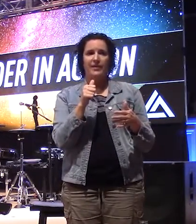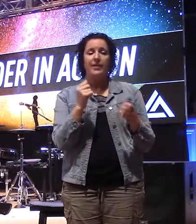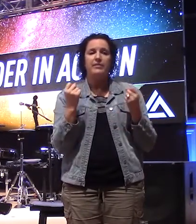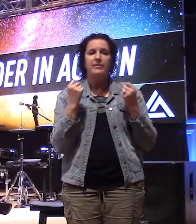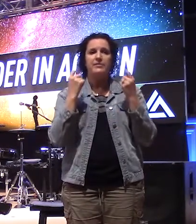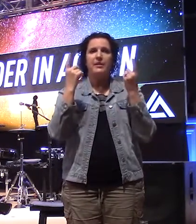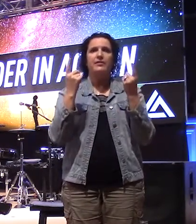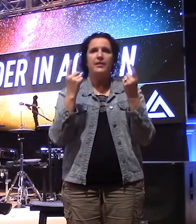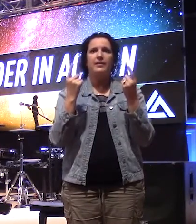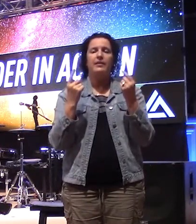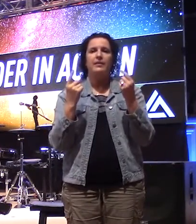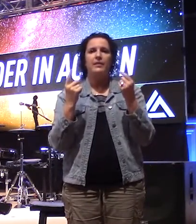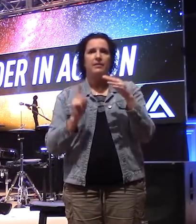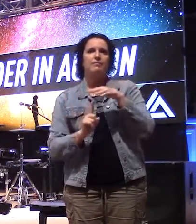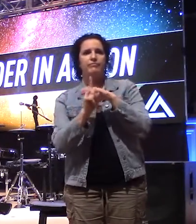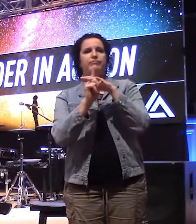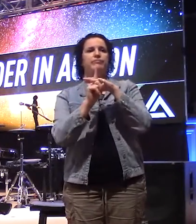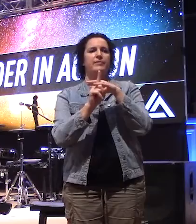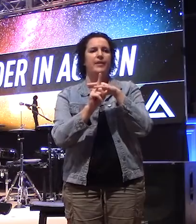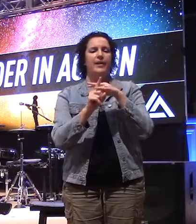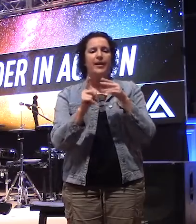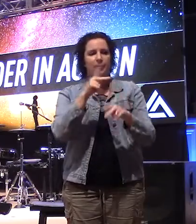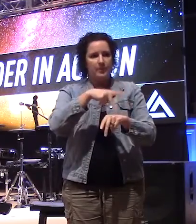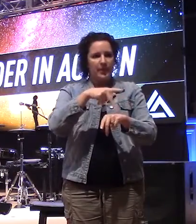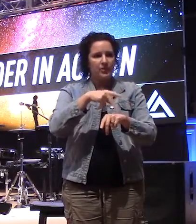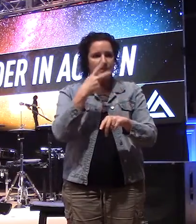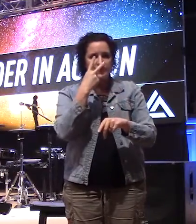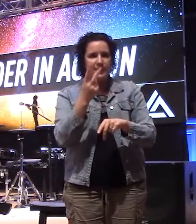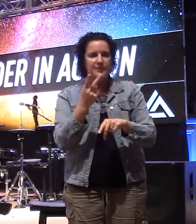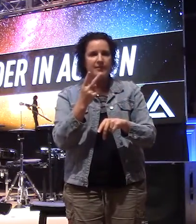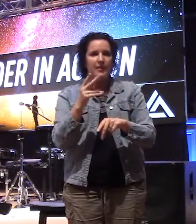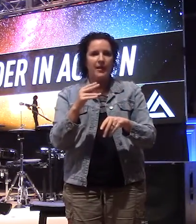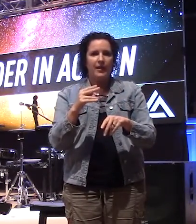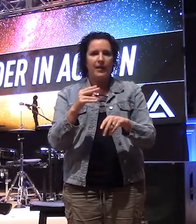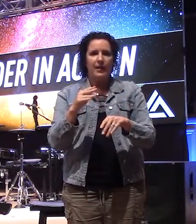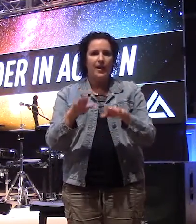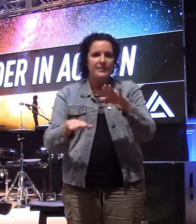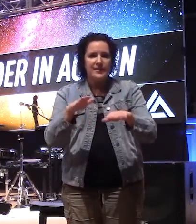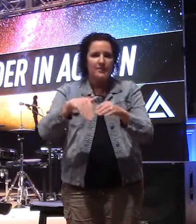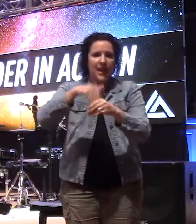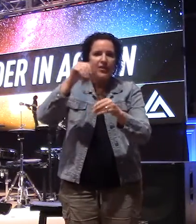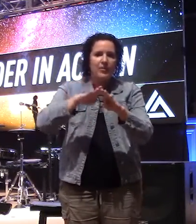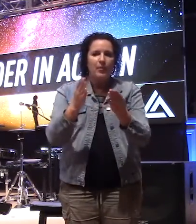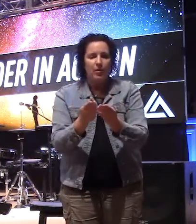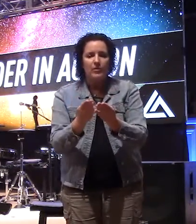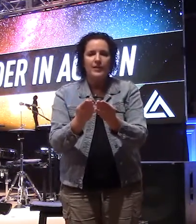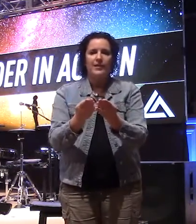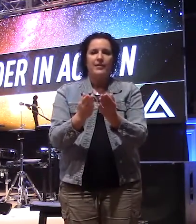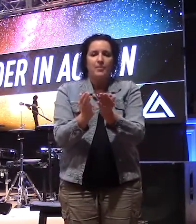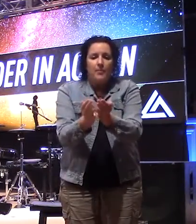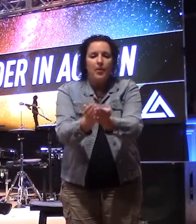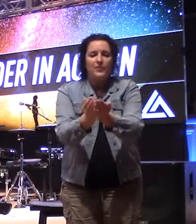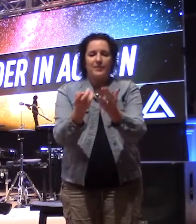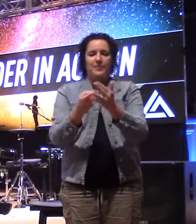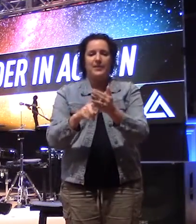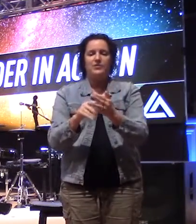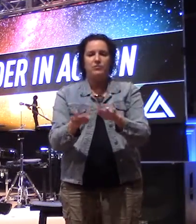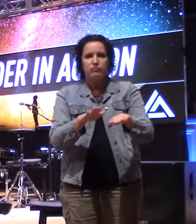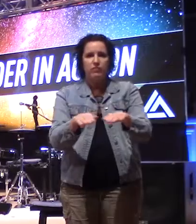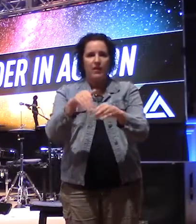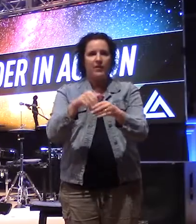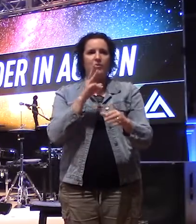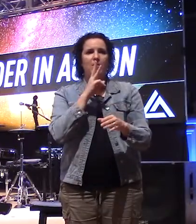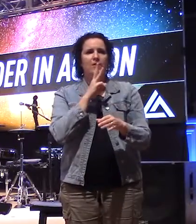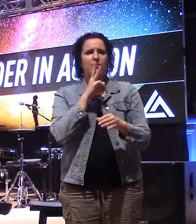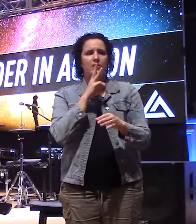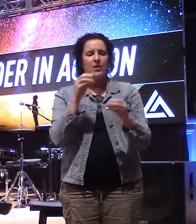sudden, he appears. And Peter sees him, and he steps out of the boat and starts walking on the water. Listen, it's more